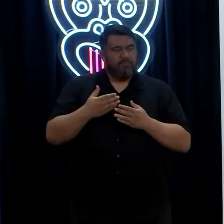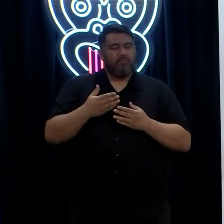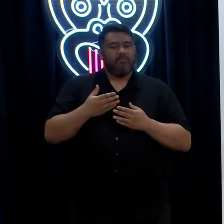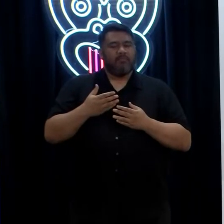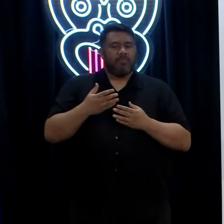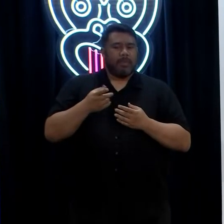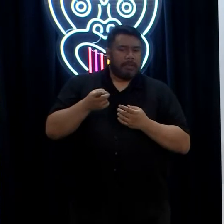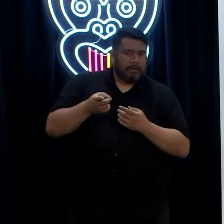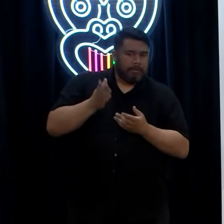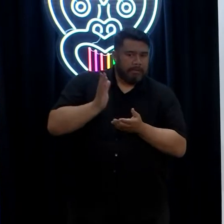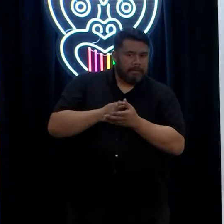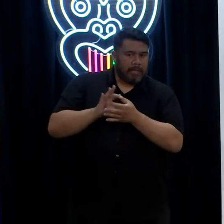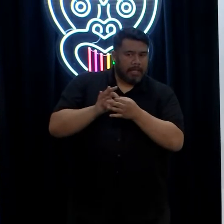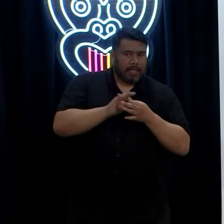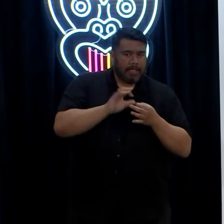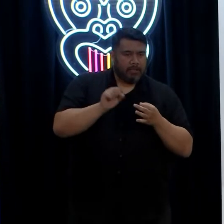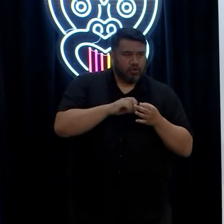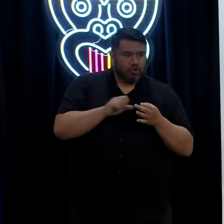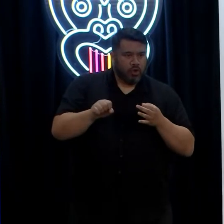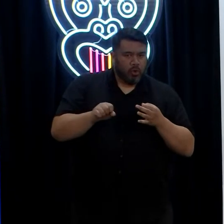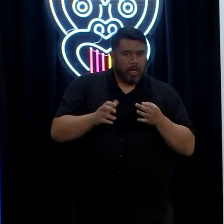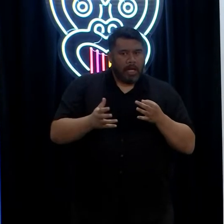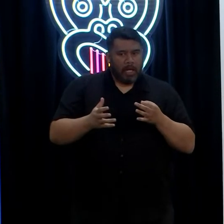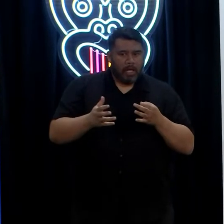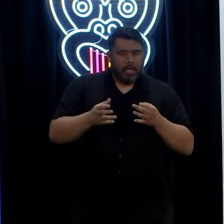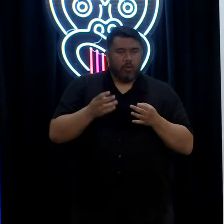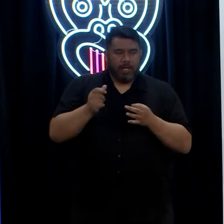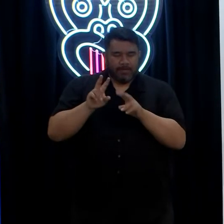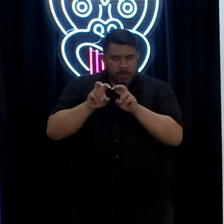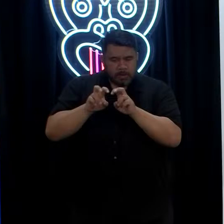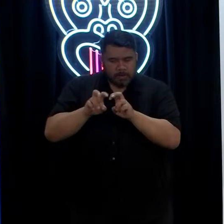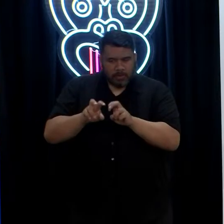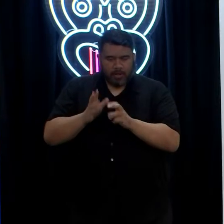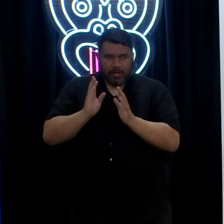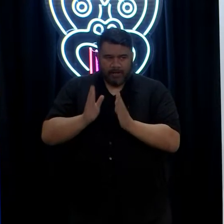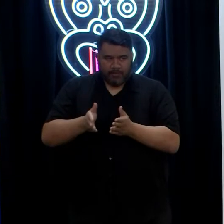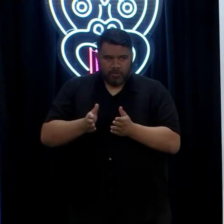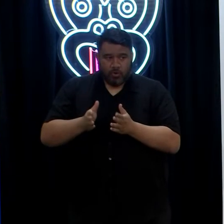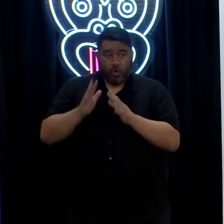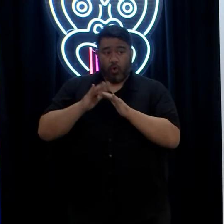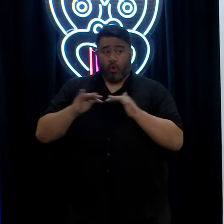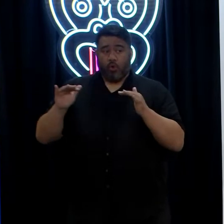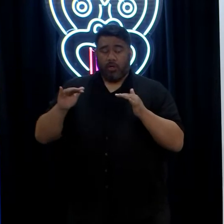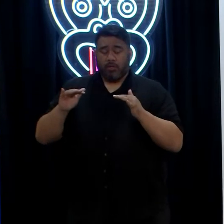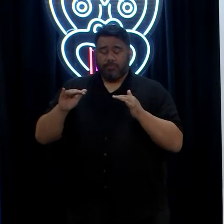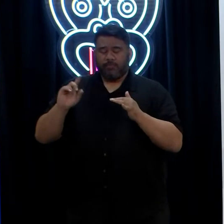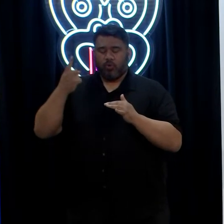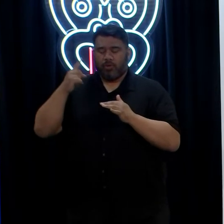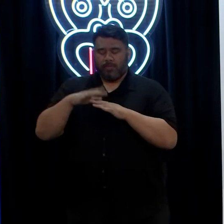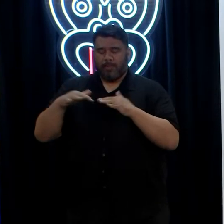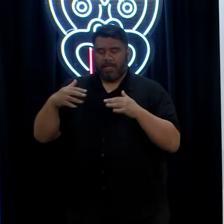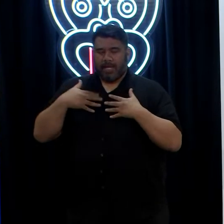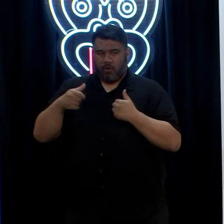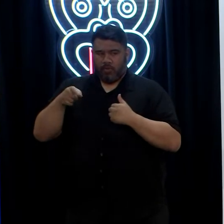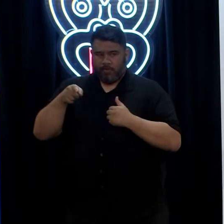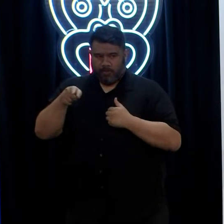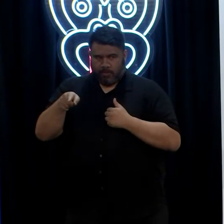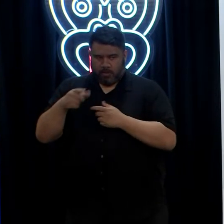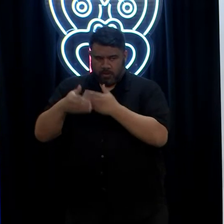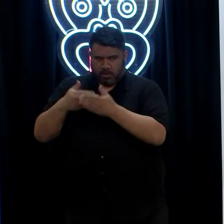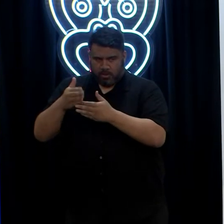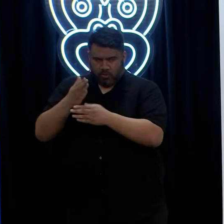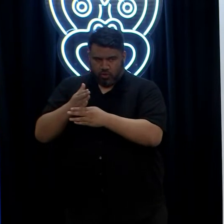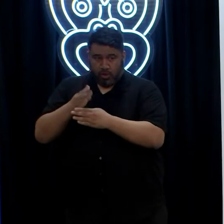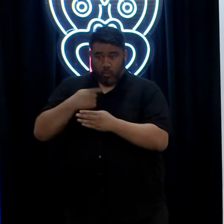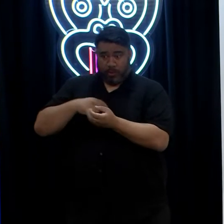there's an intense investigation that Auckland Regional Public Health undertake, and we at the Ministry support, and we do